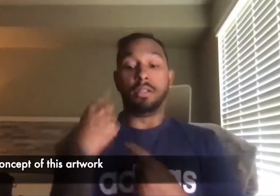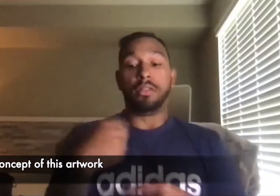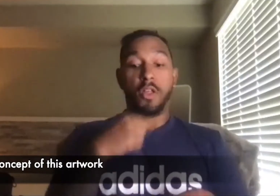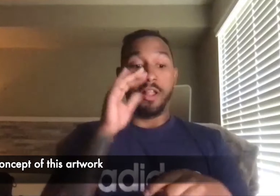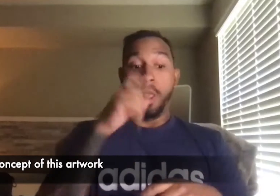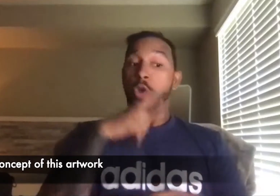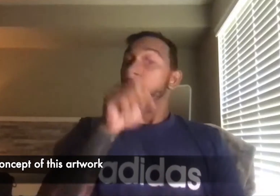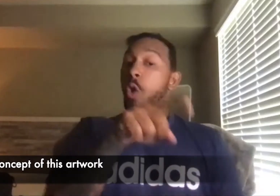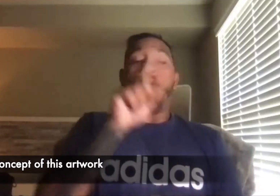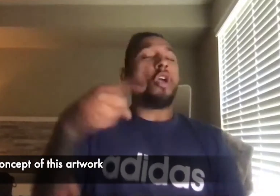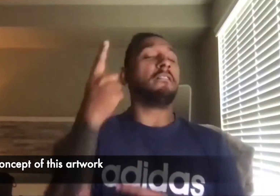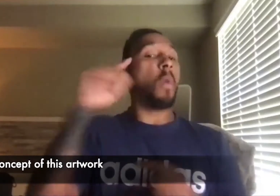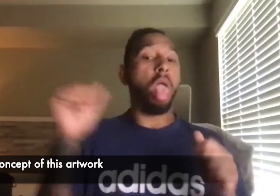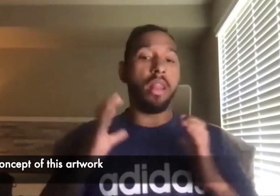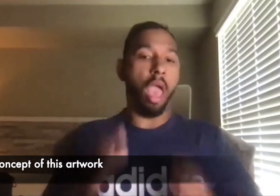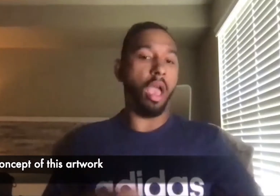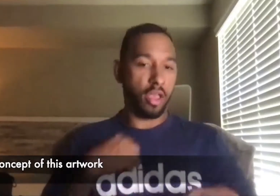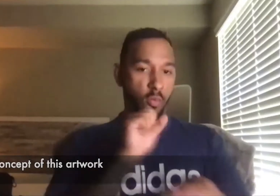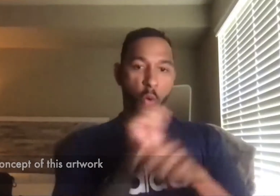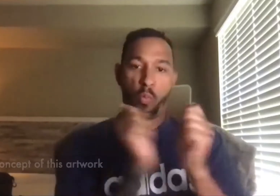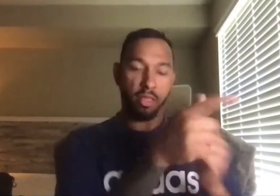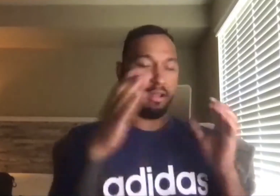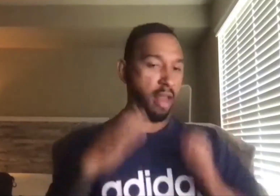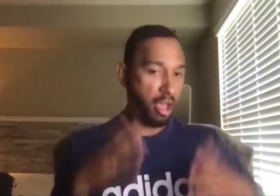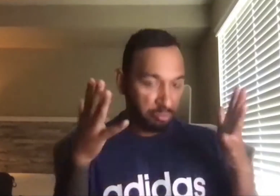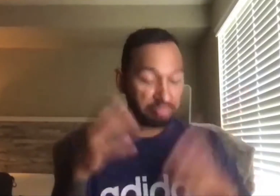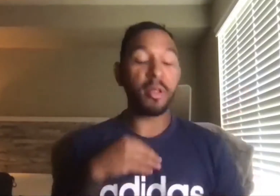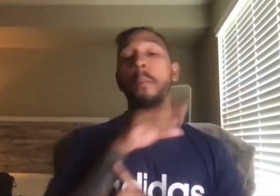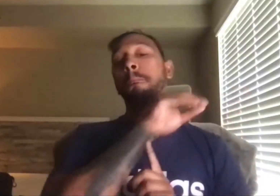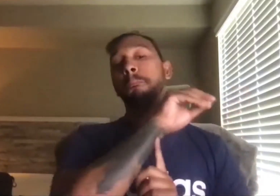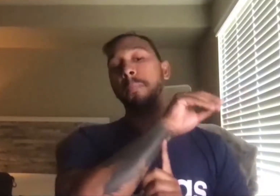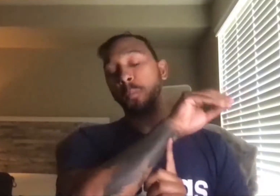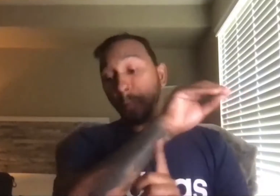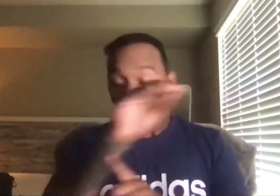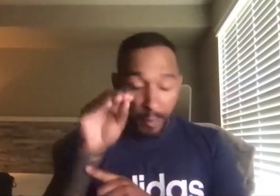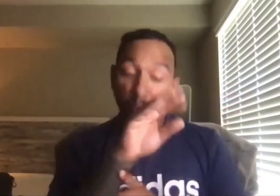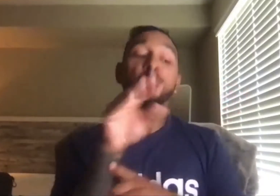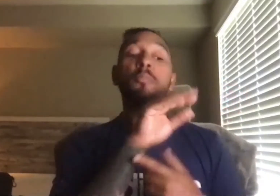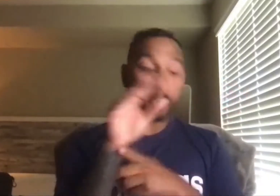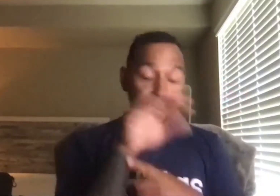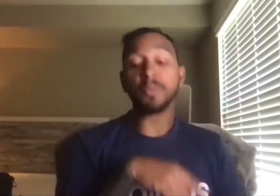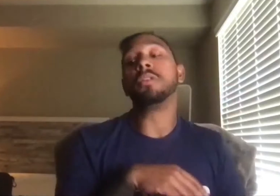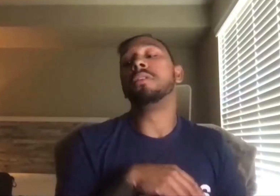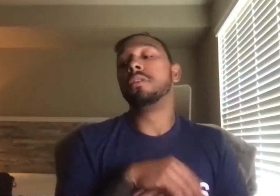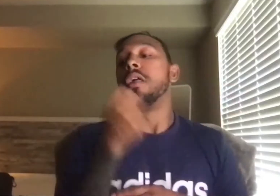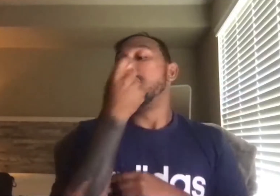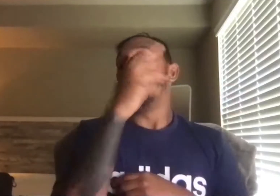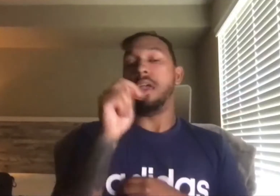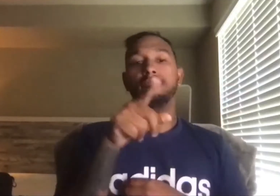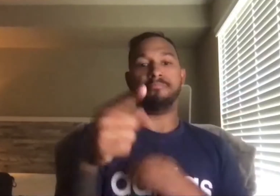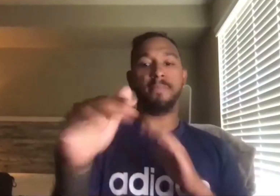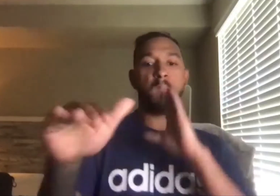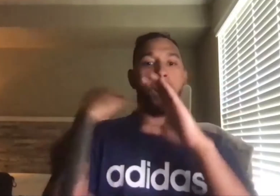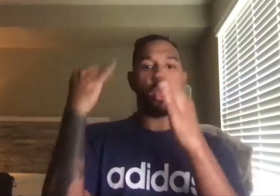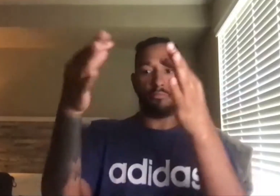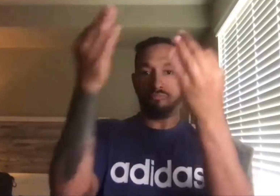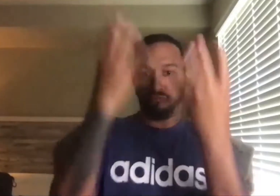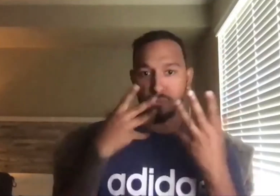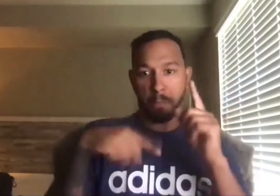The concept actually began with the client I was shooting. She informed me about the Spotlight series being done, and I decided to pick